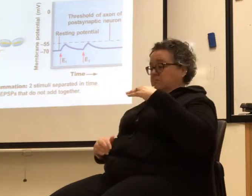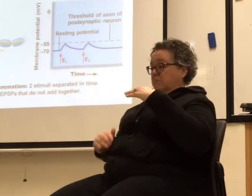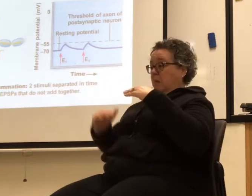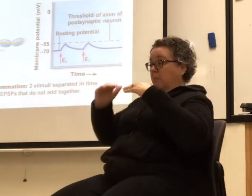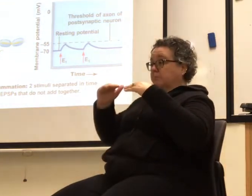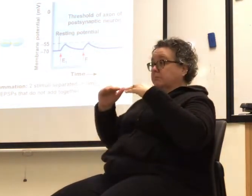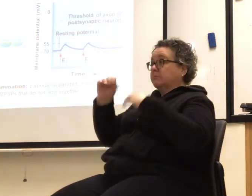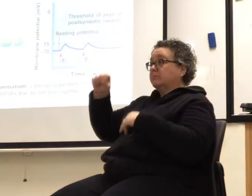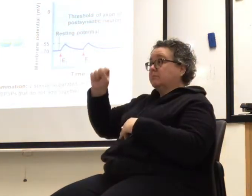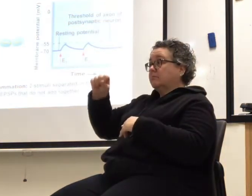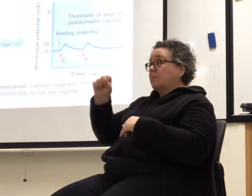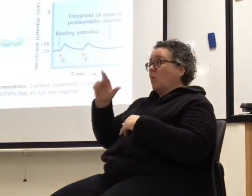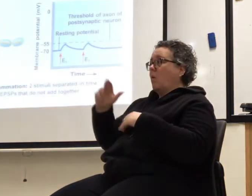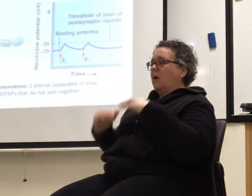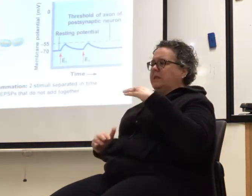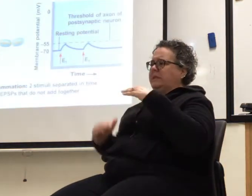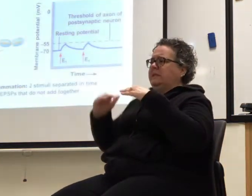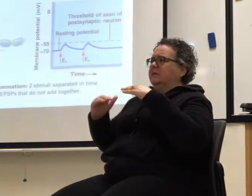reach